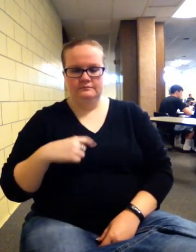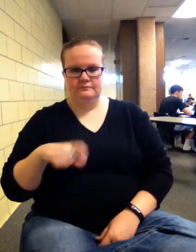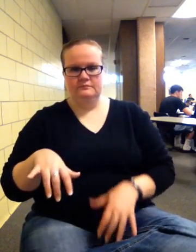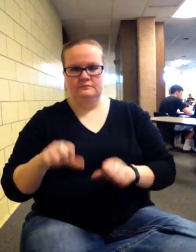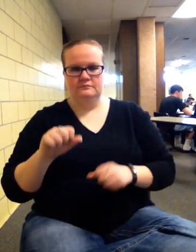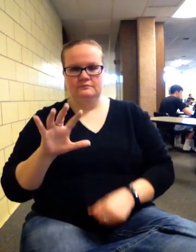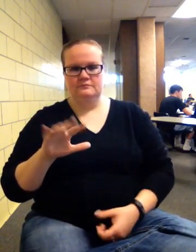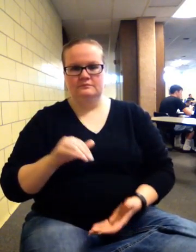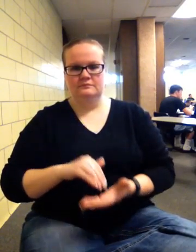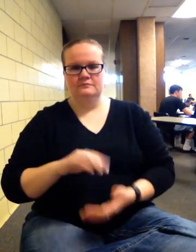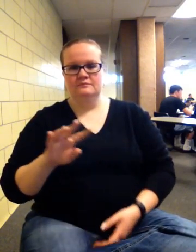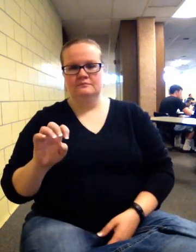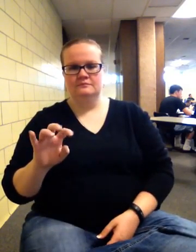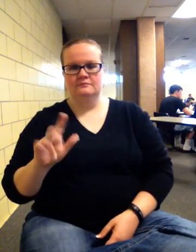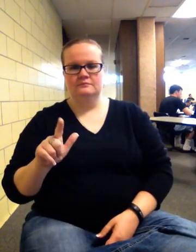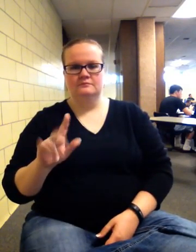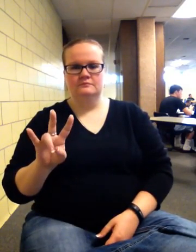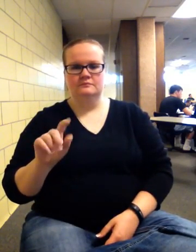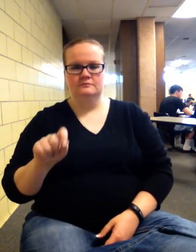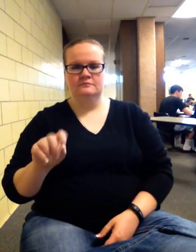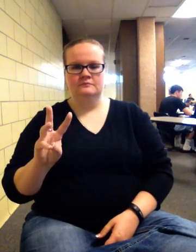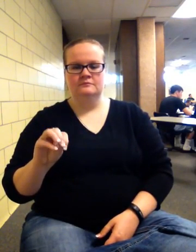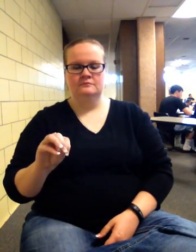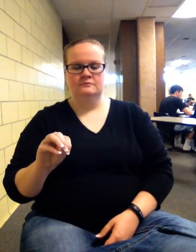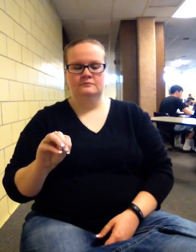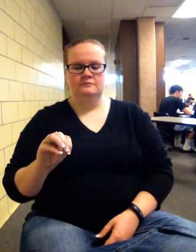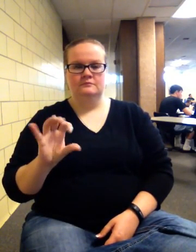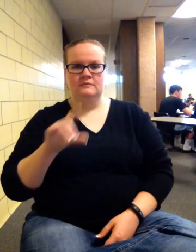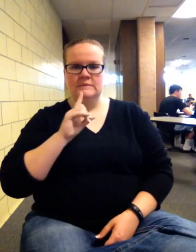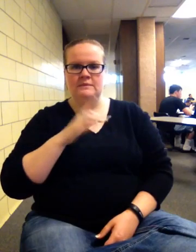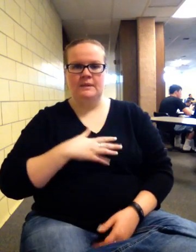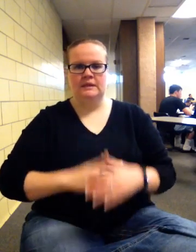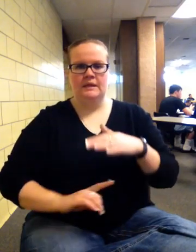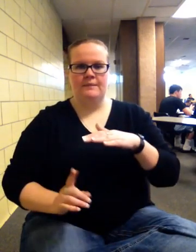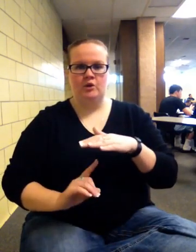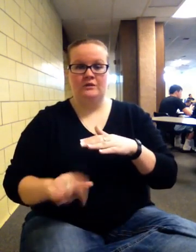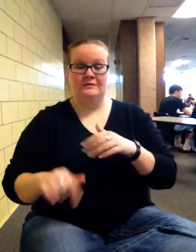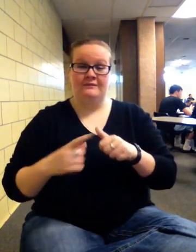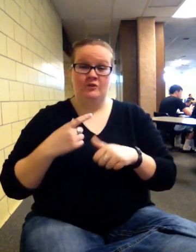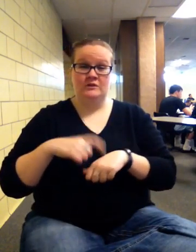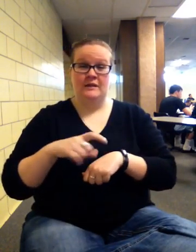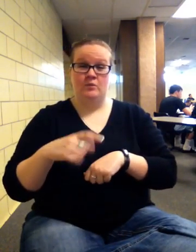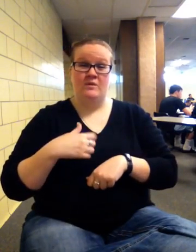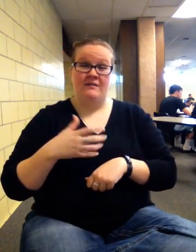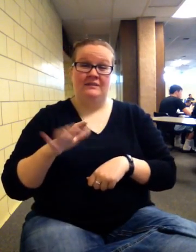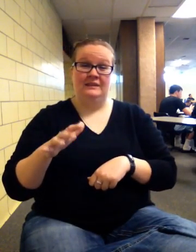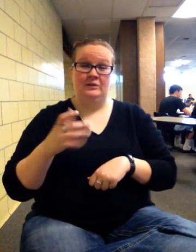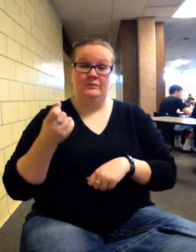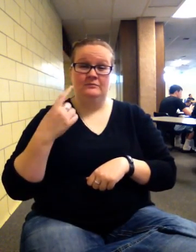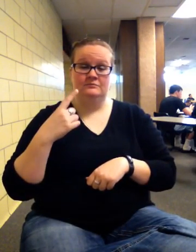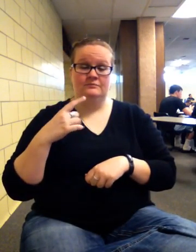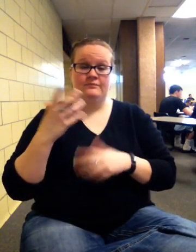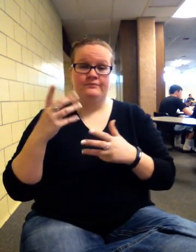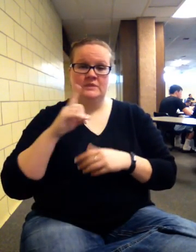,427-60 as the denominator. So this is the first time you kind of get a look at what it looks like if they're not even cash